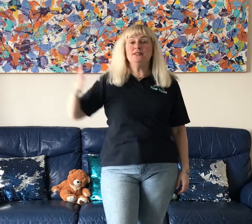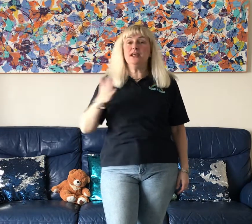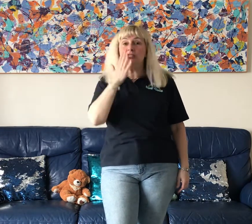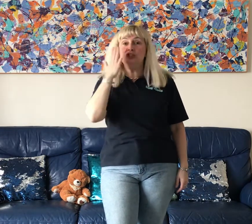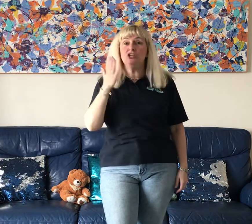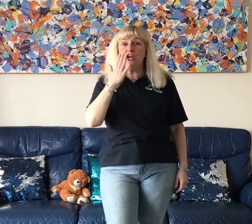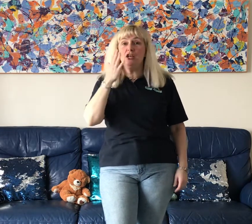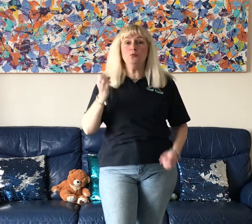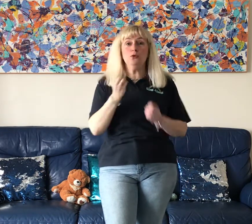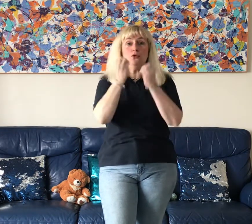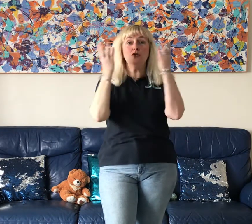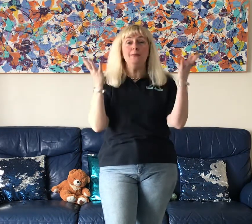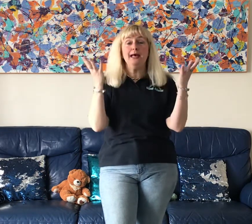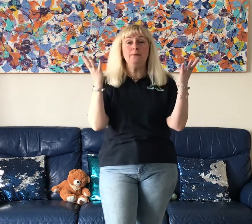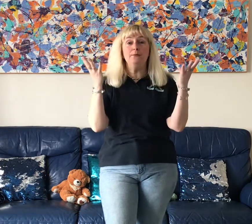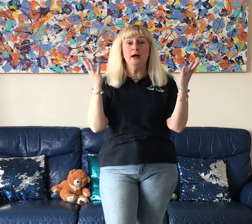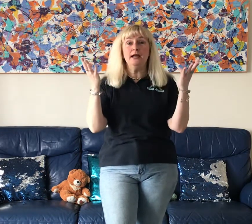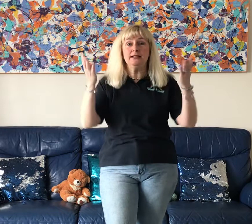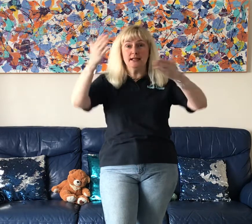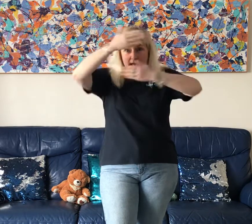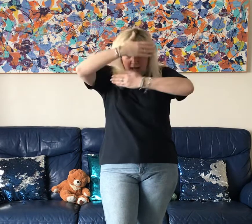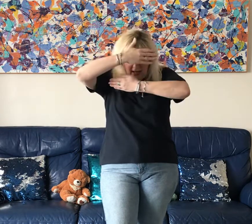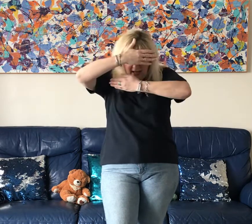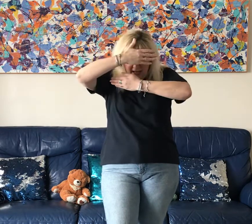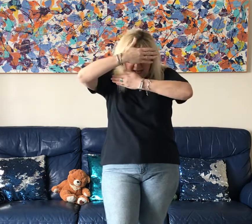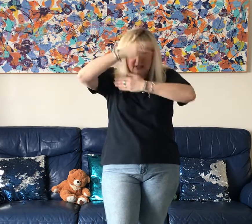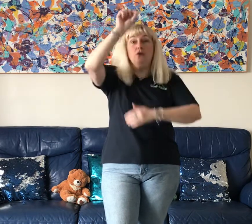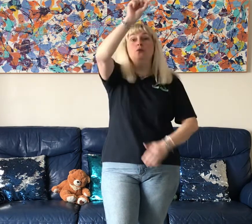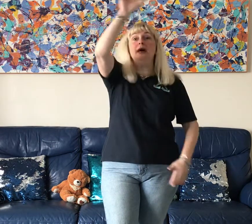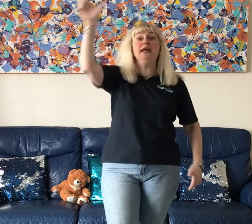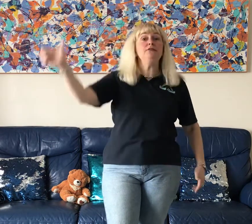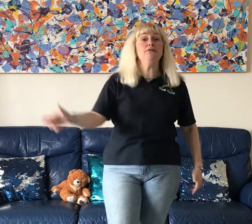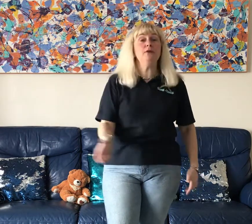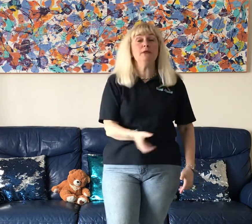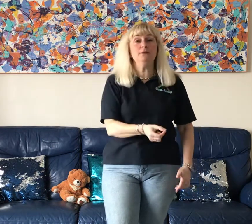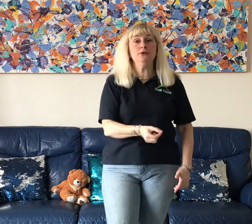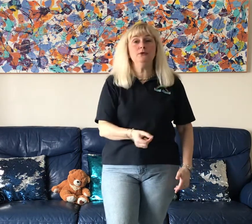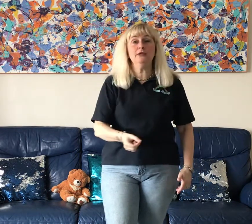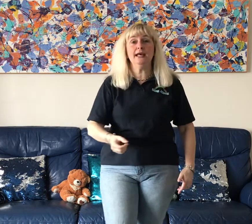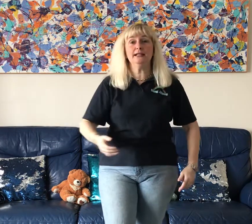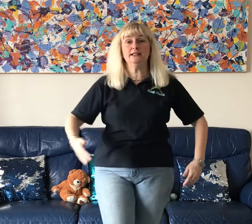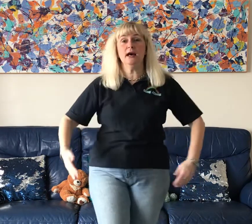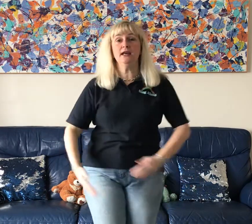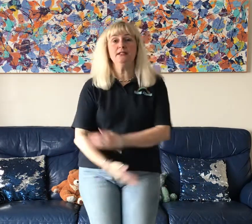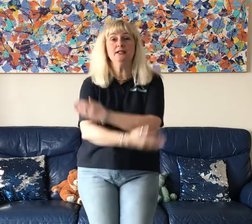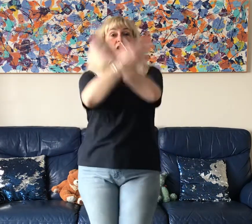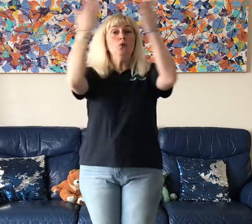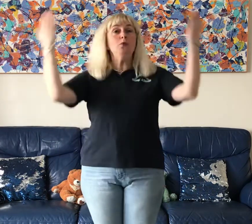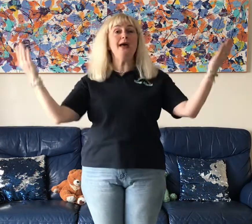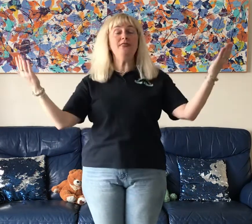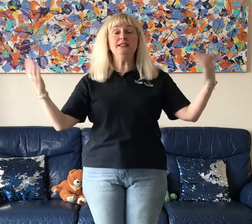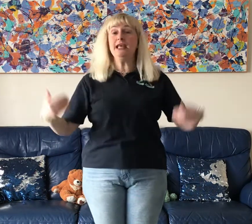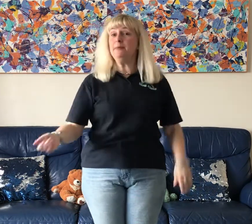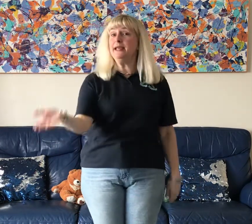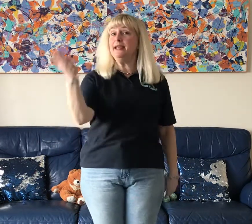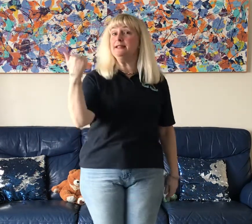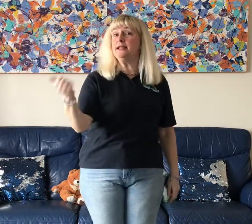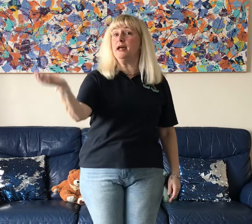sunshine warm and bright, I hide away from the moon at night. When the day begins I